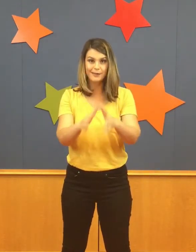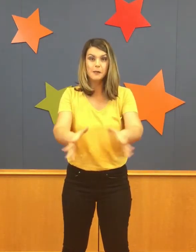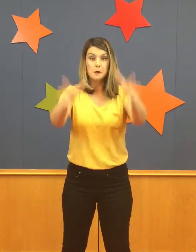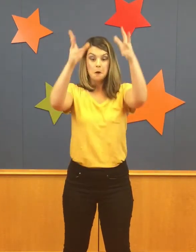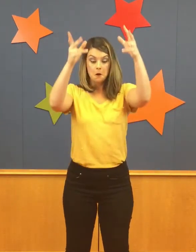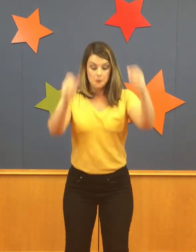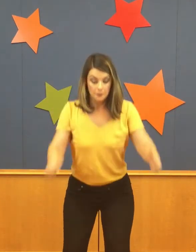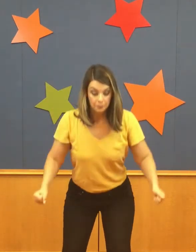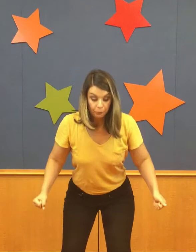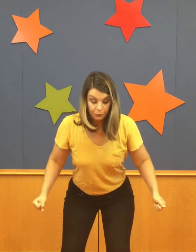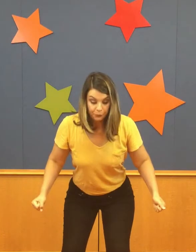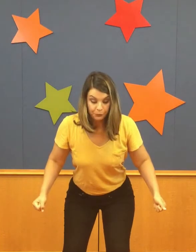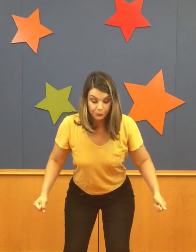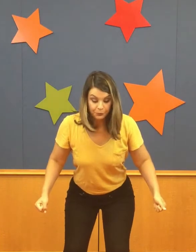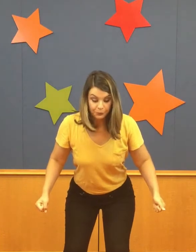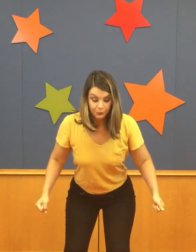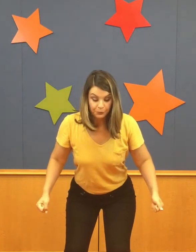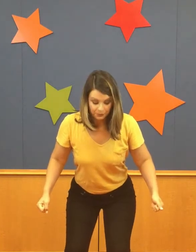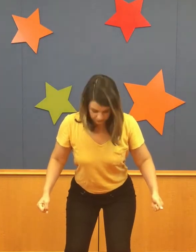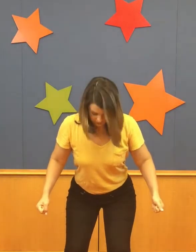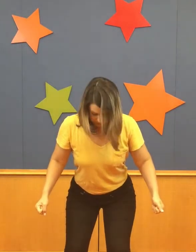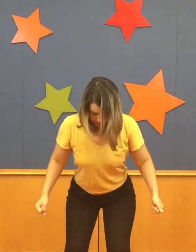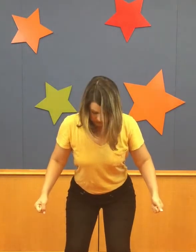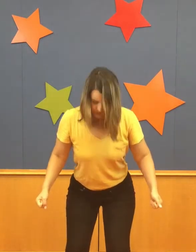down a hill.